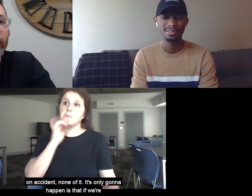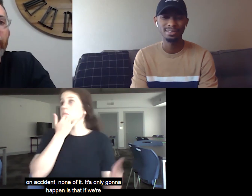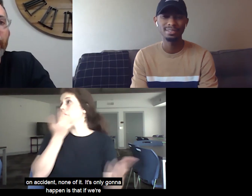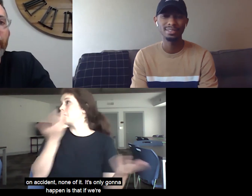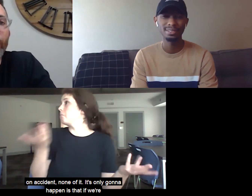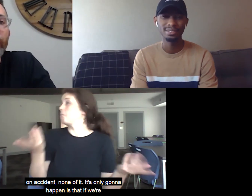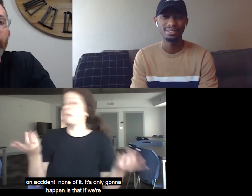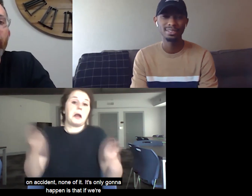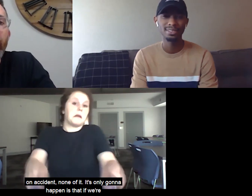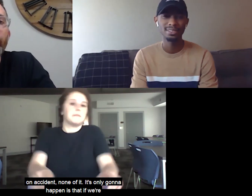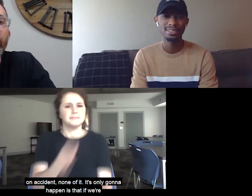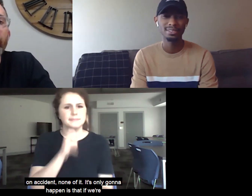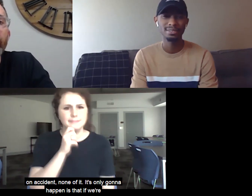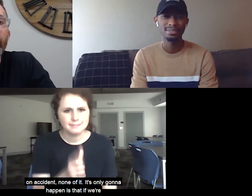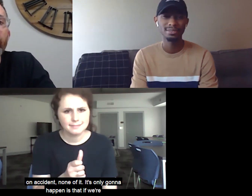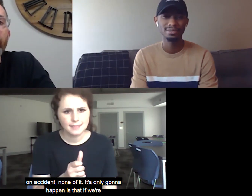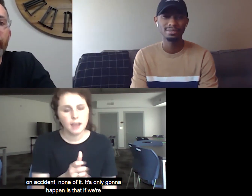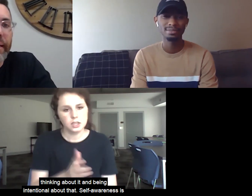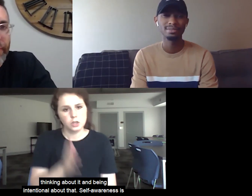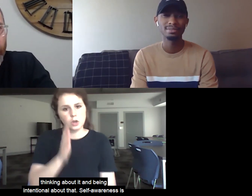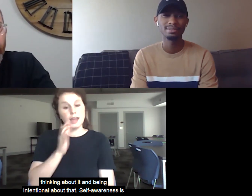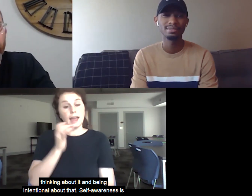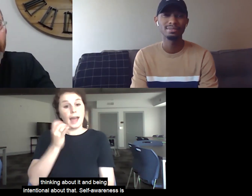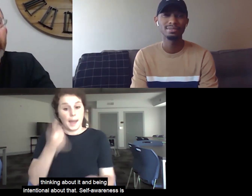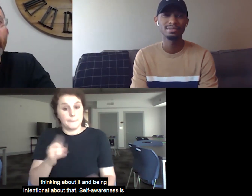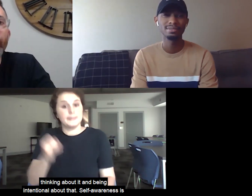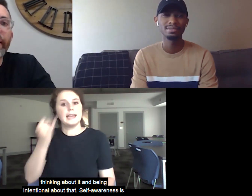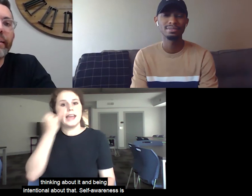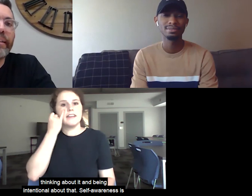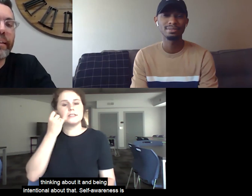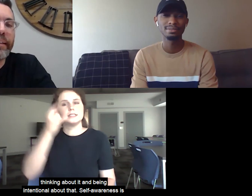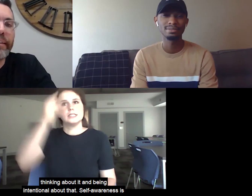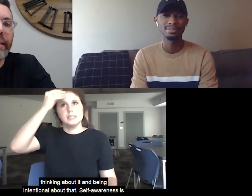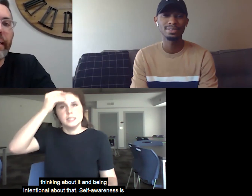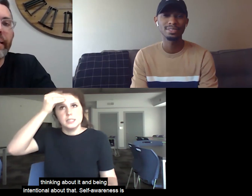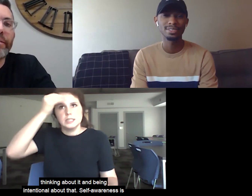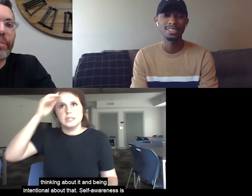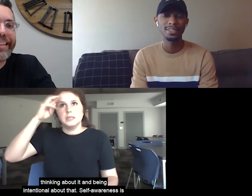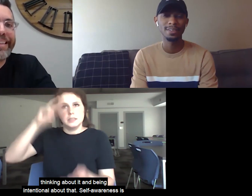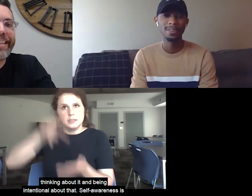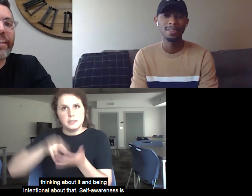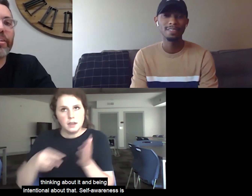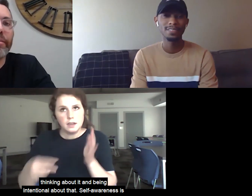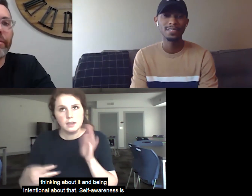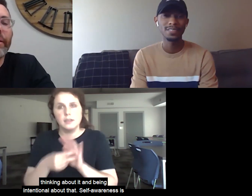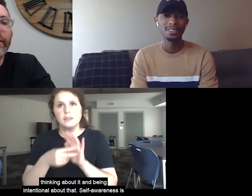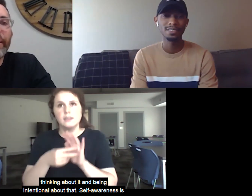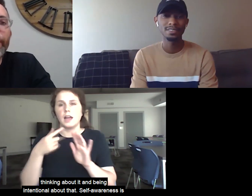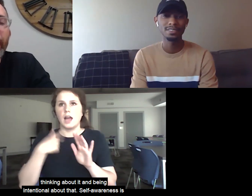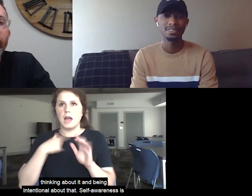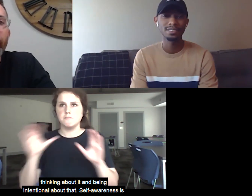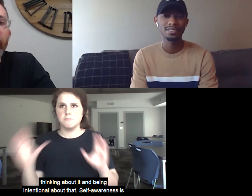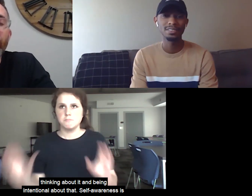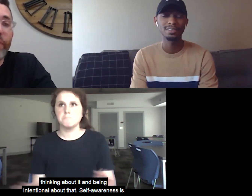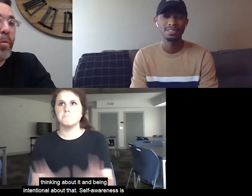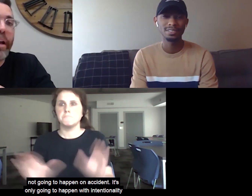only gonna happen is that if we're thinking about it and being intentional